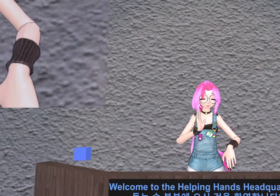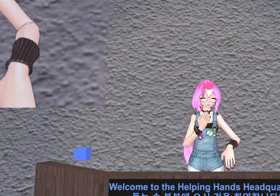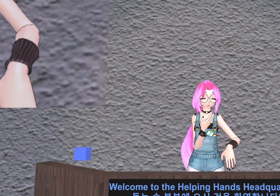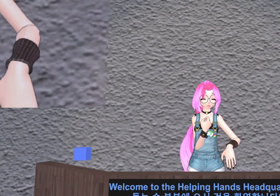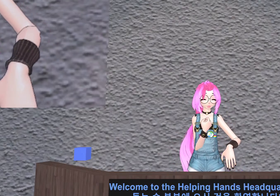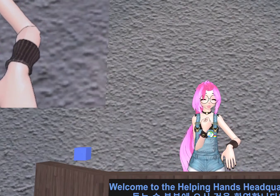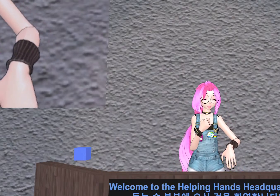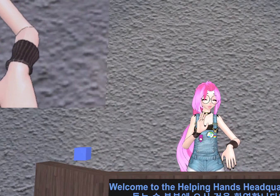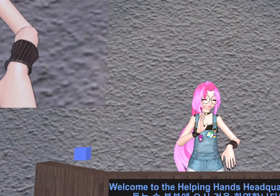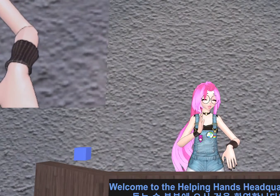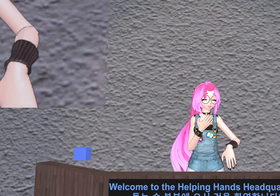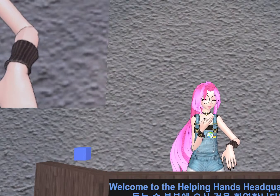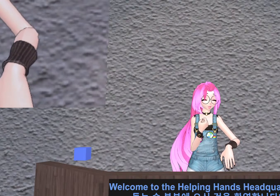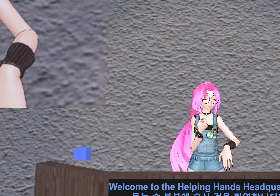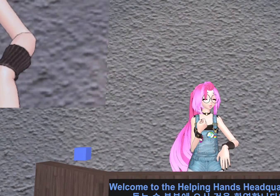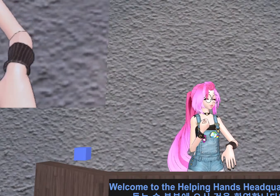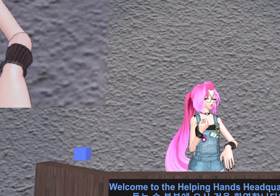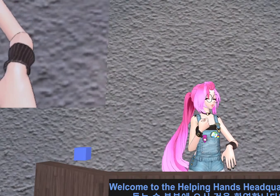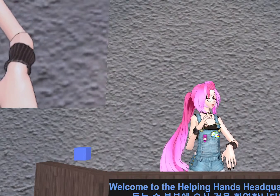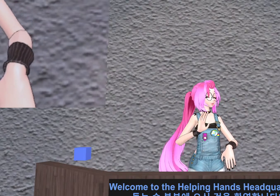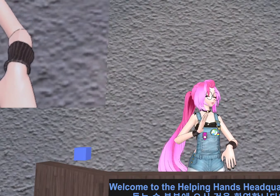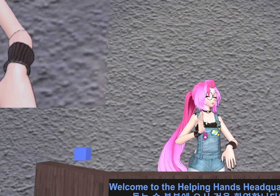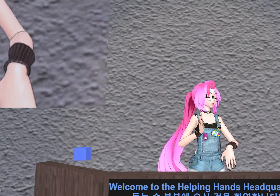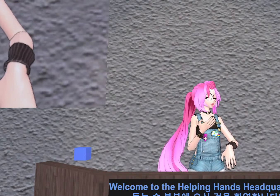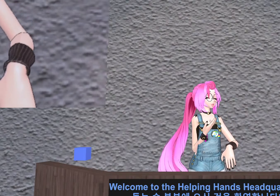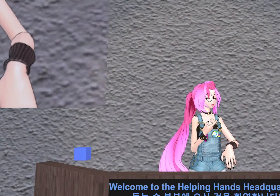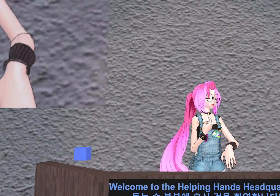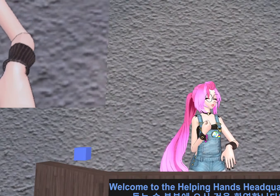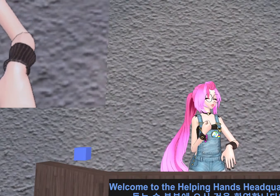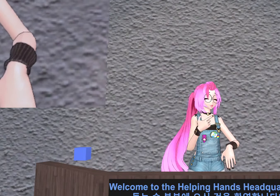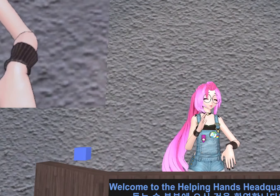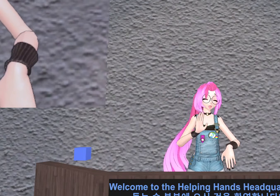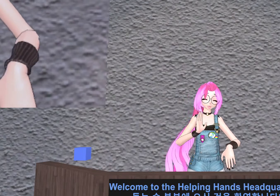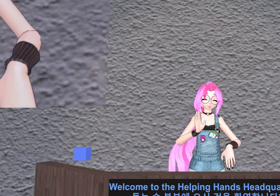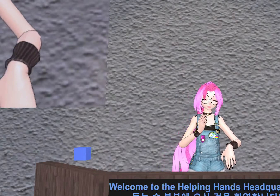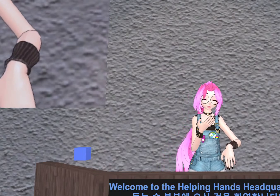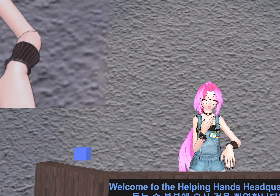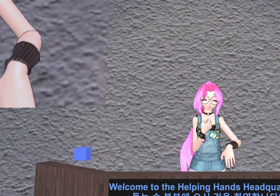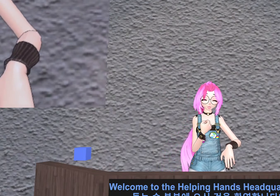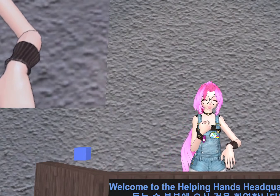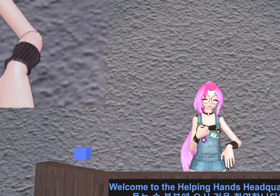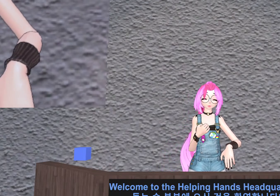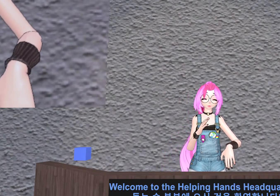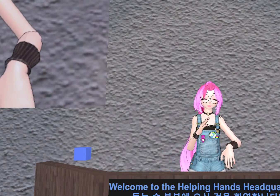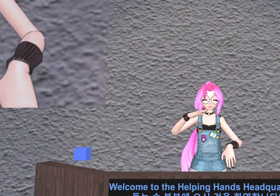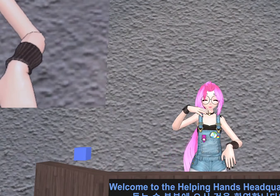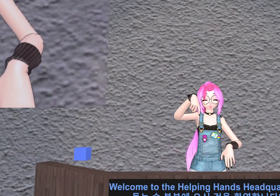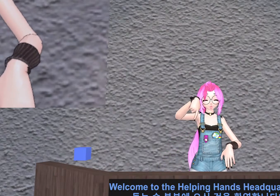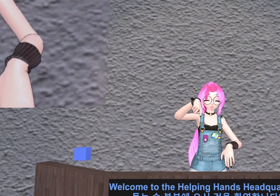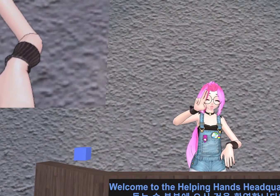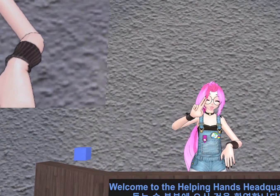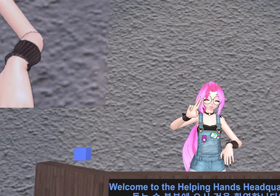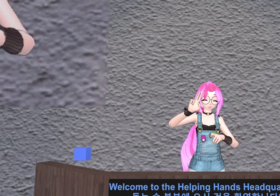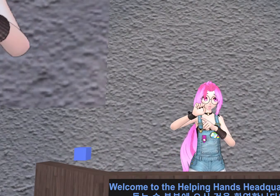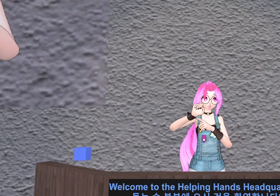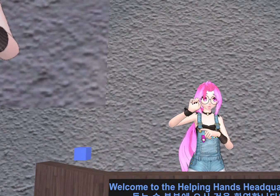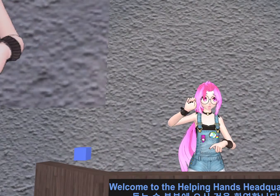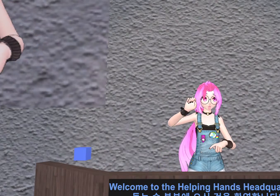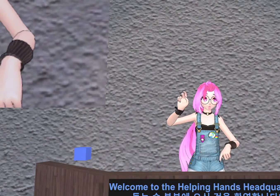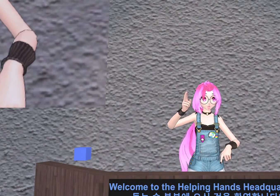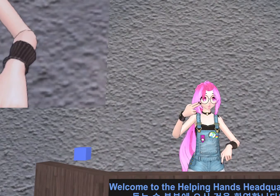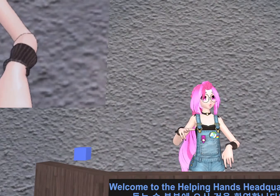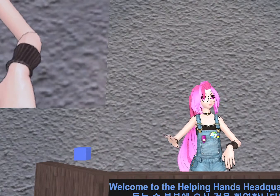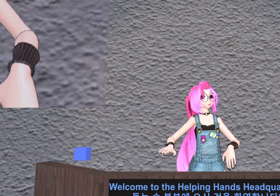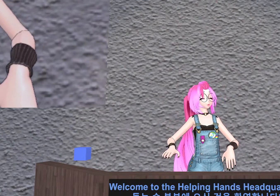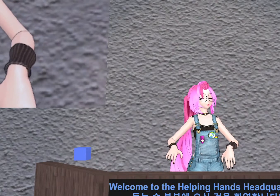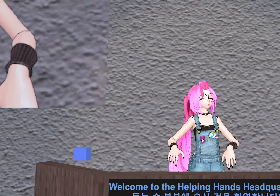Yeah. Your beautiful, beautiful heart encapsulating right here. And then that one I just showed you,